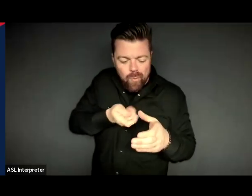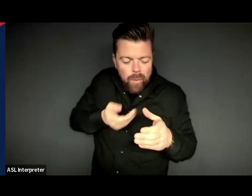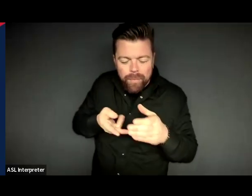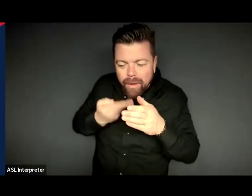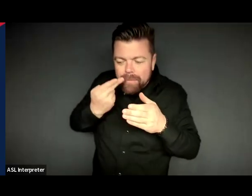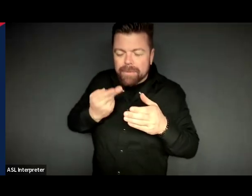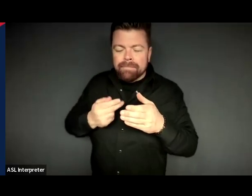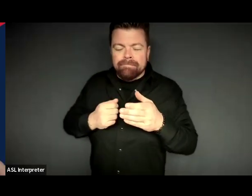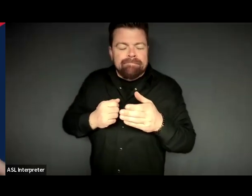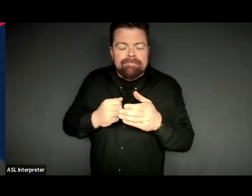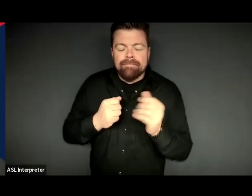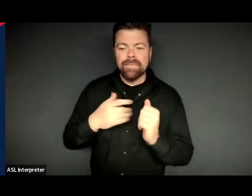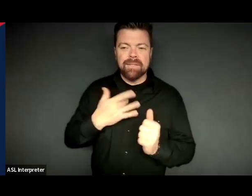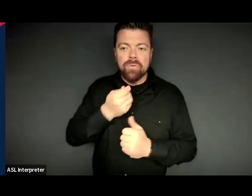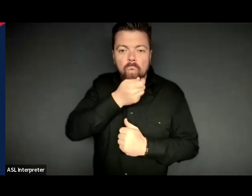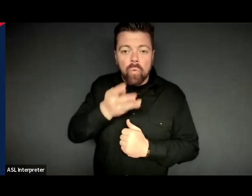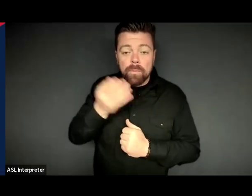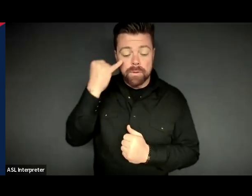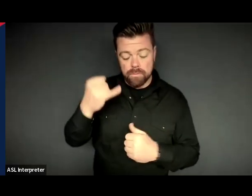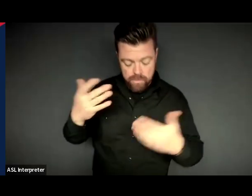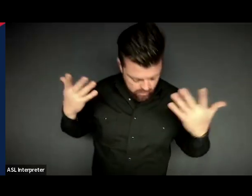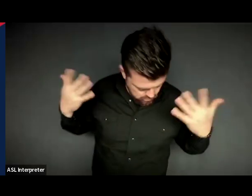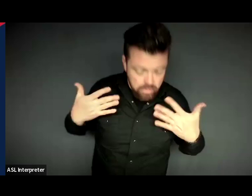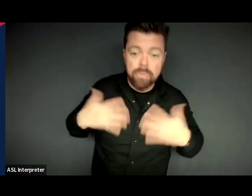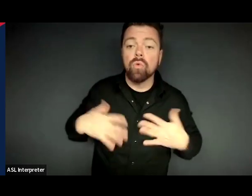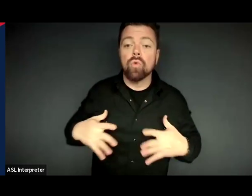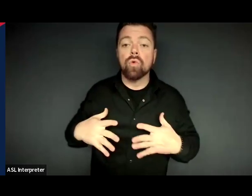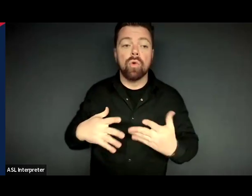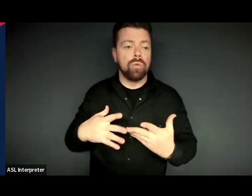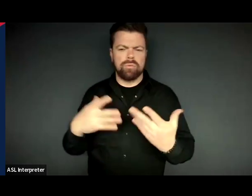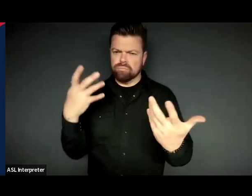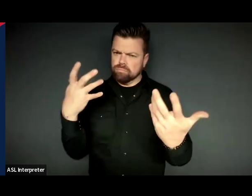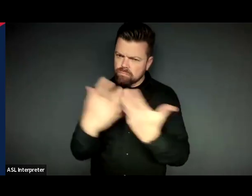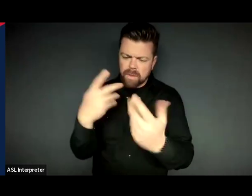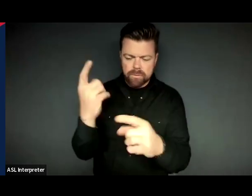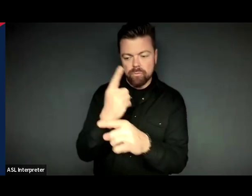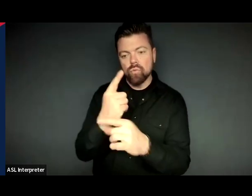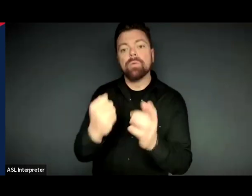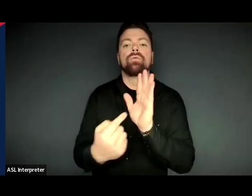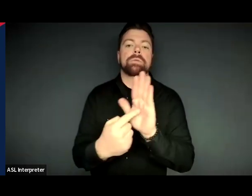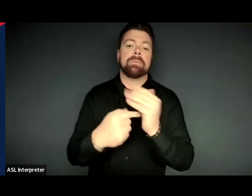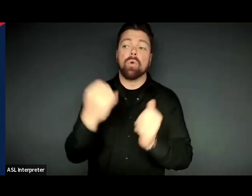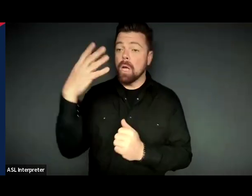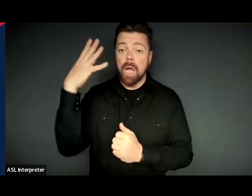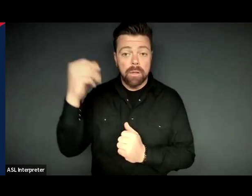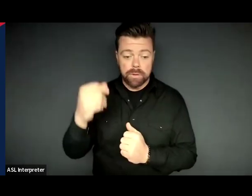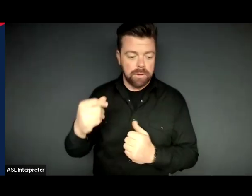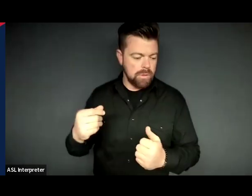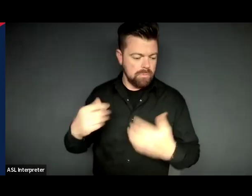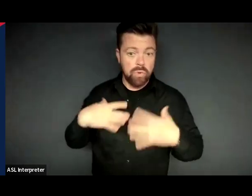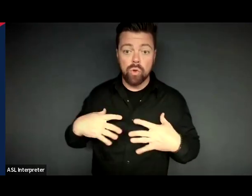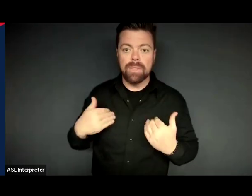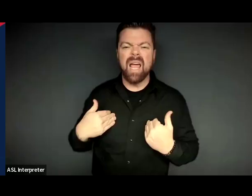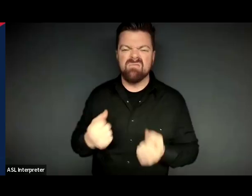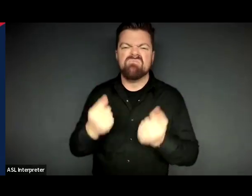keep yourself clothed right, dress in layers because that makes the cold more challenging to get into the core of your